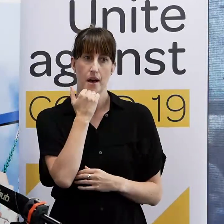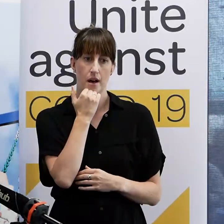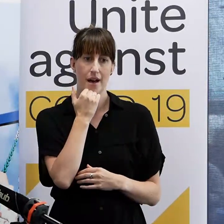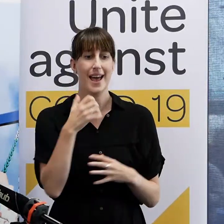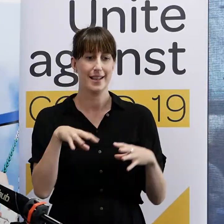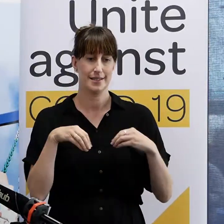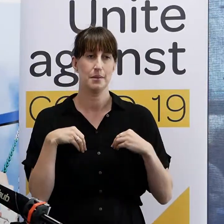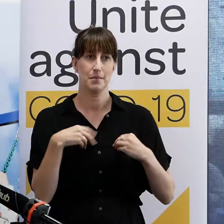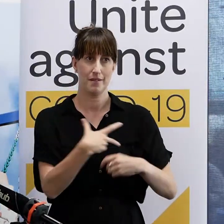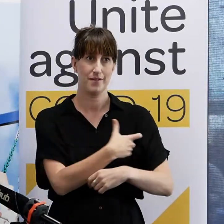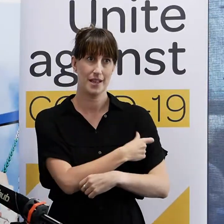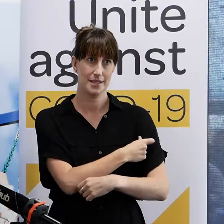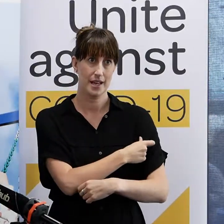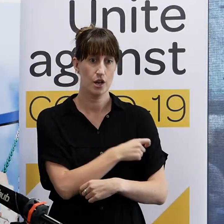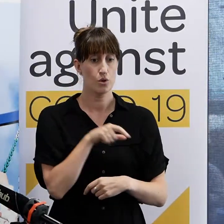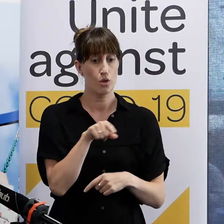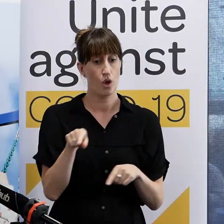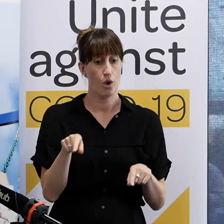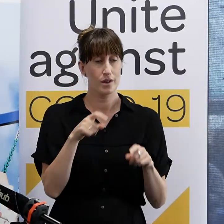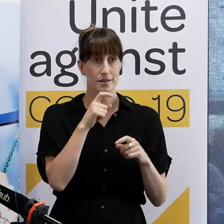acceptance, includes 10%